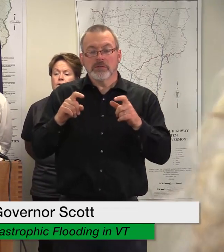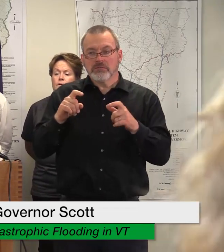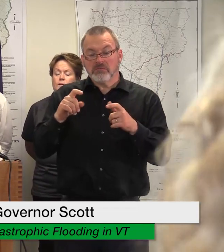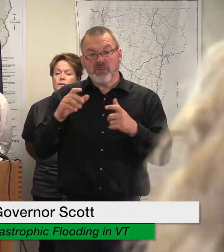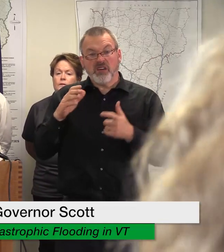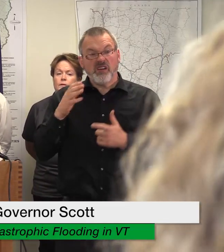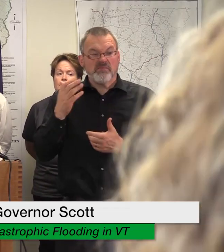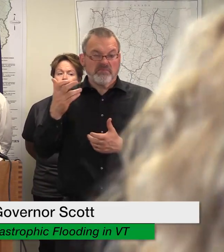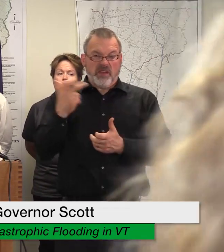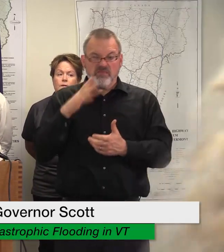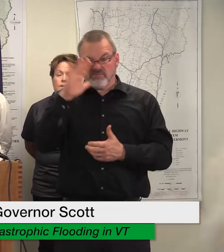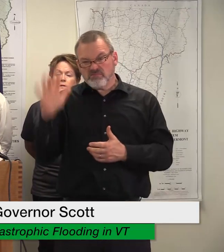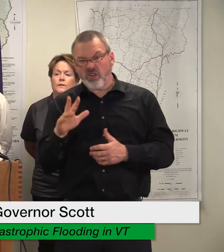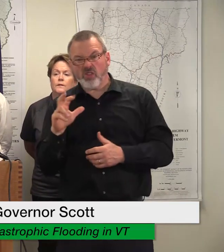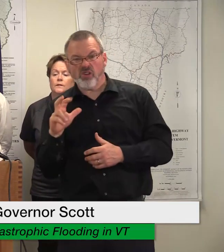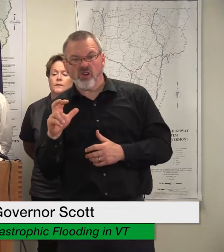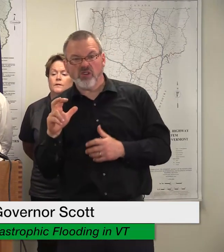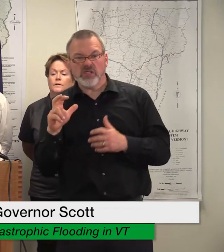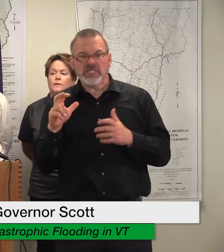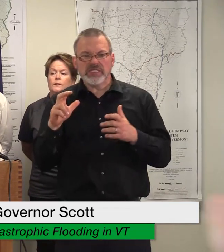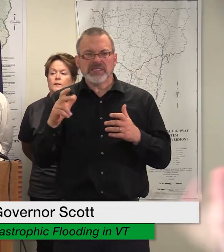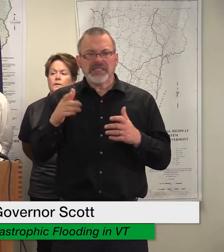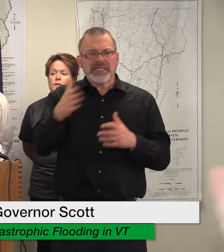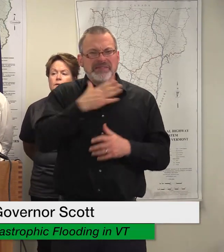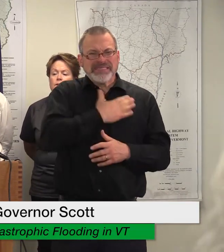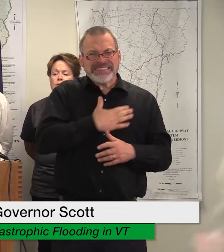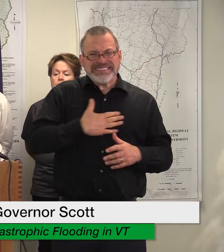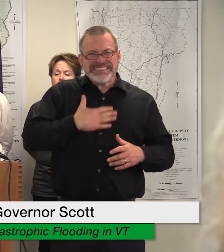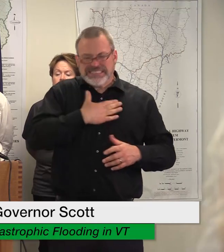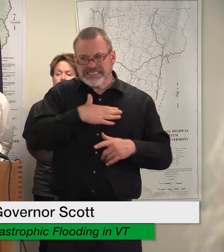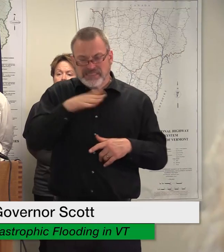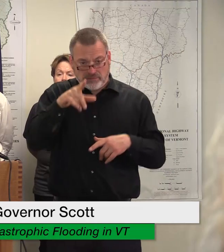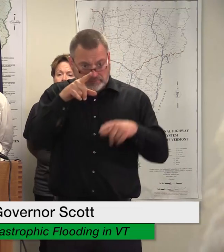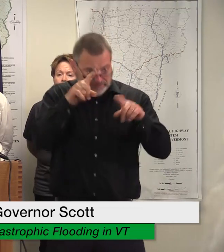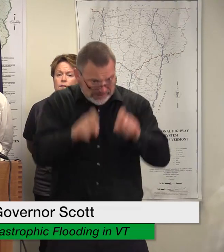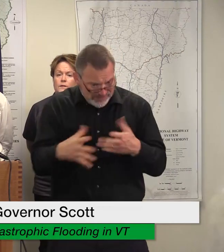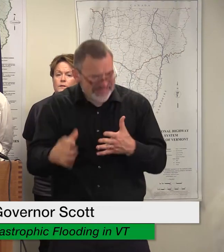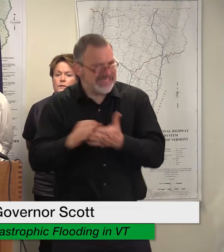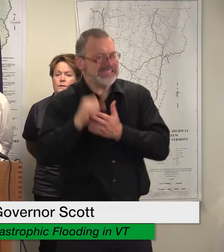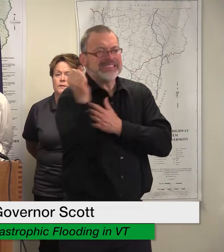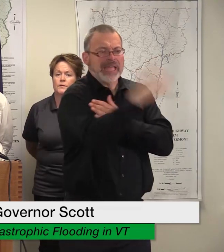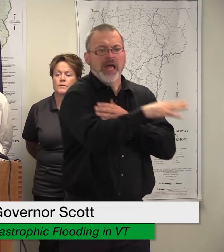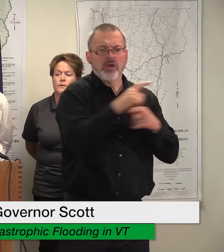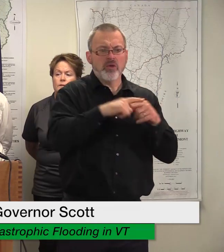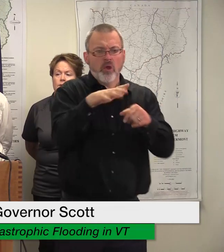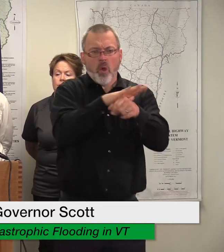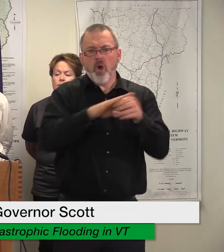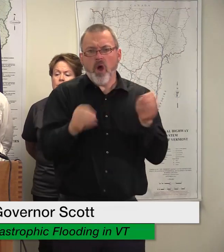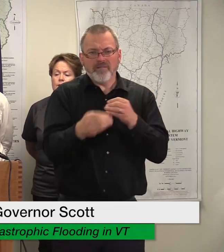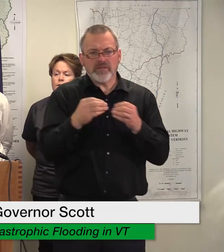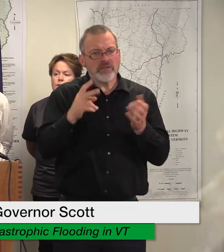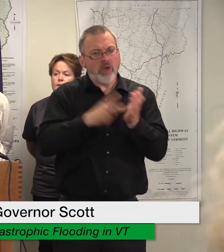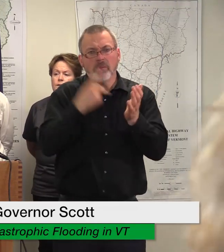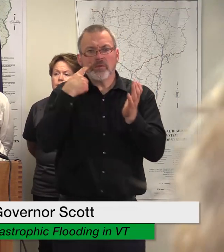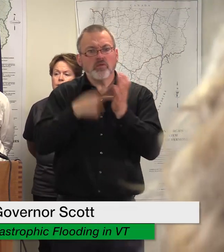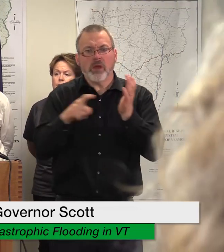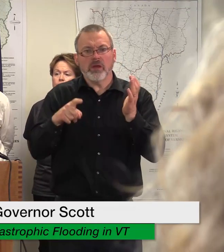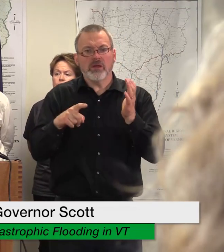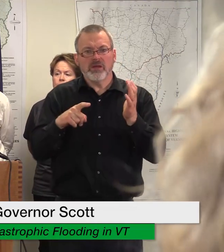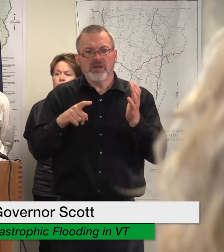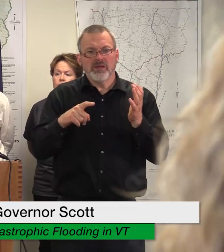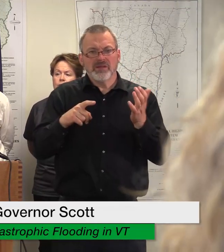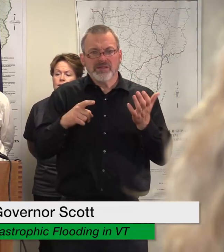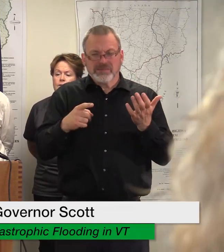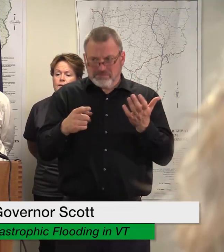sure you return your test kits to your local health office. This is really important because of those roughly 300 test kits that have